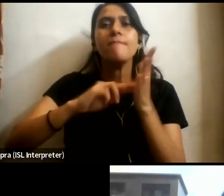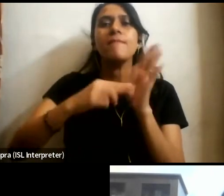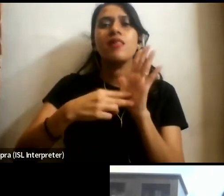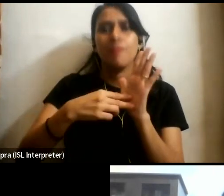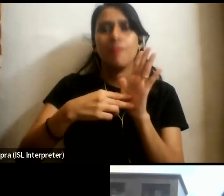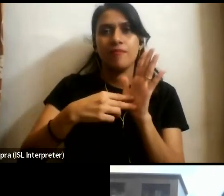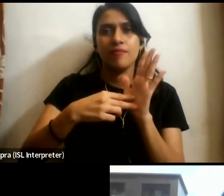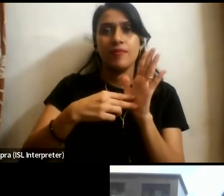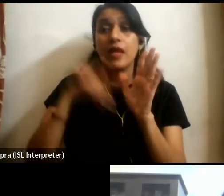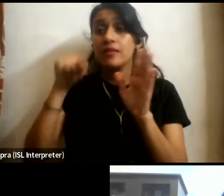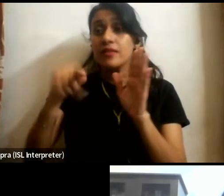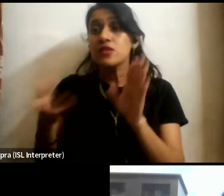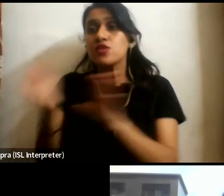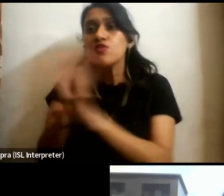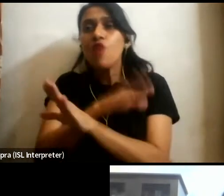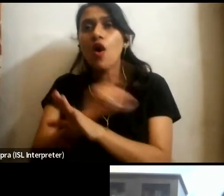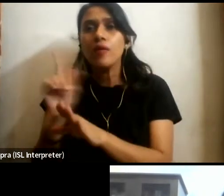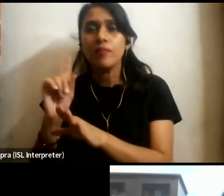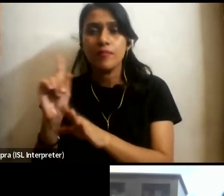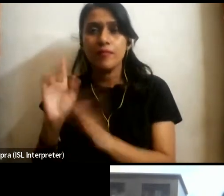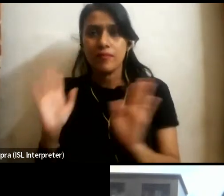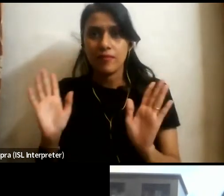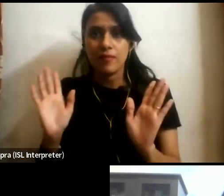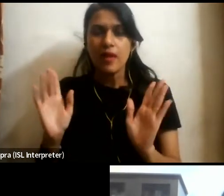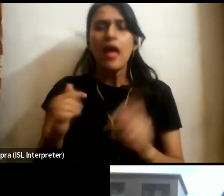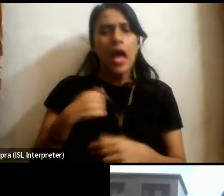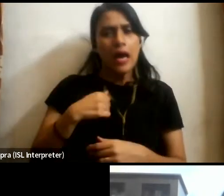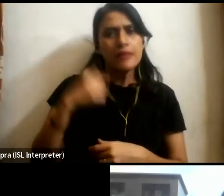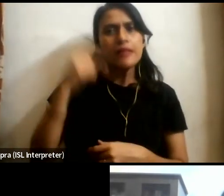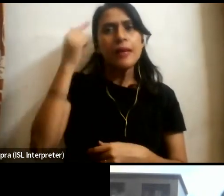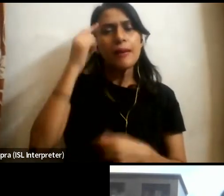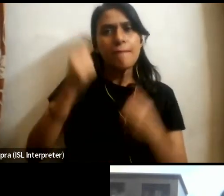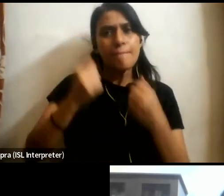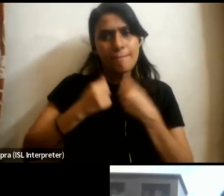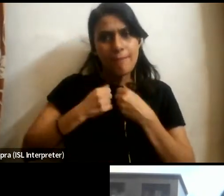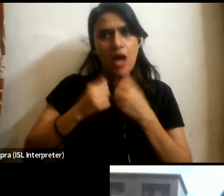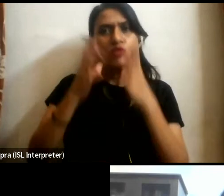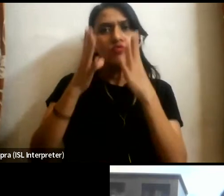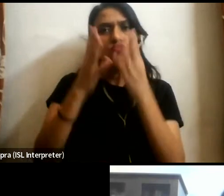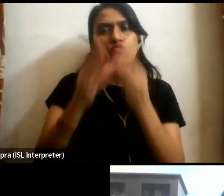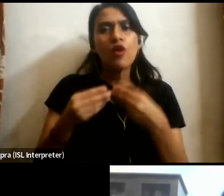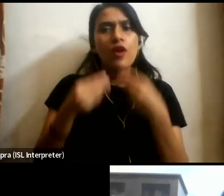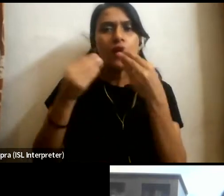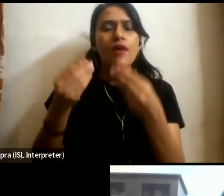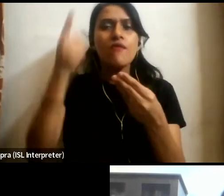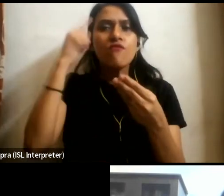is to come from. Again, my solution to this is more about norms.